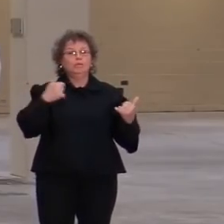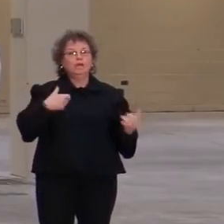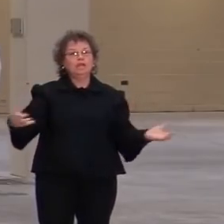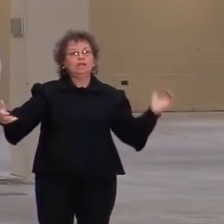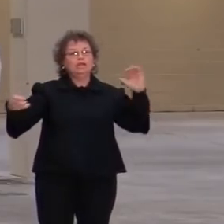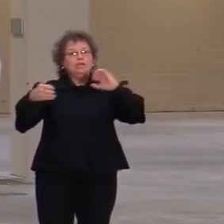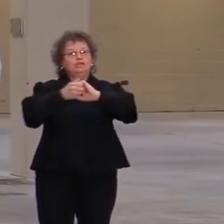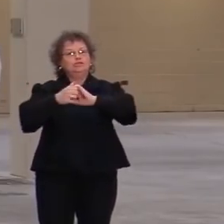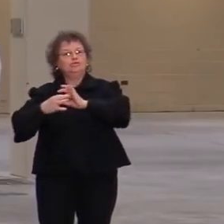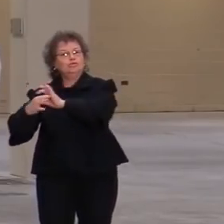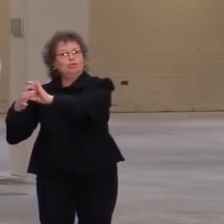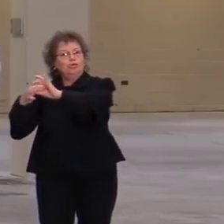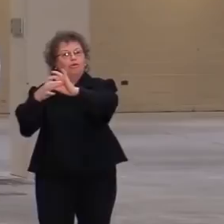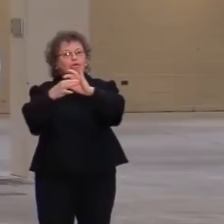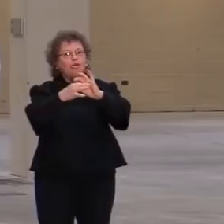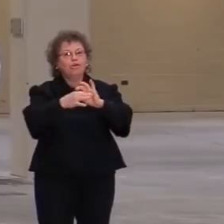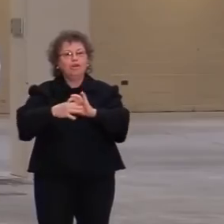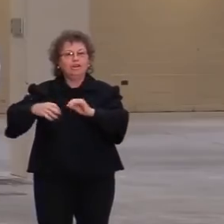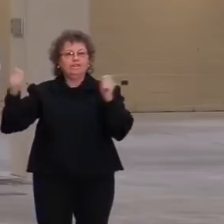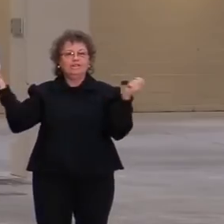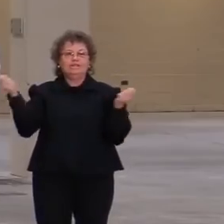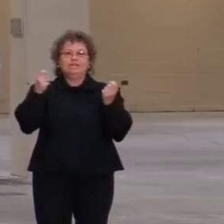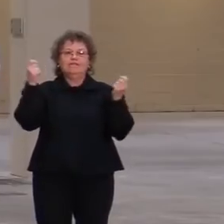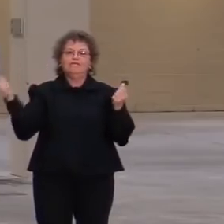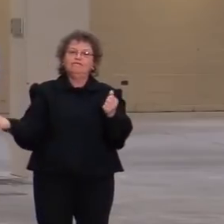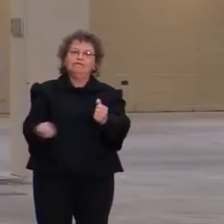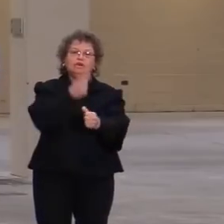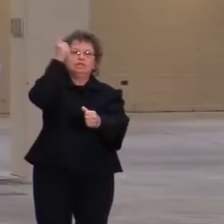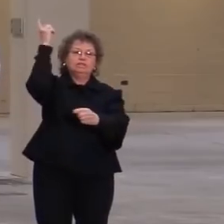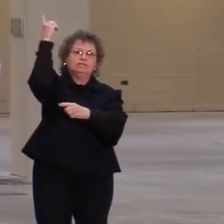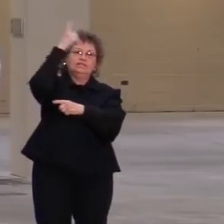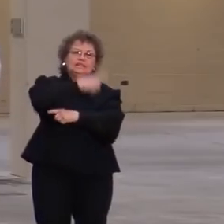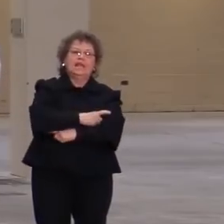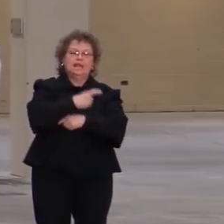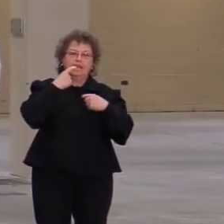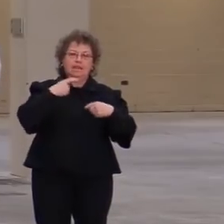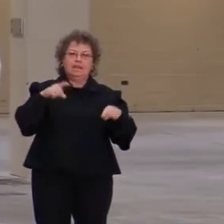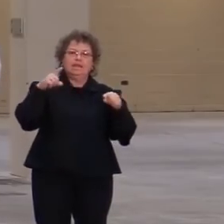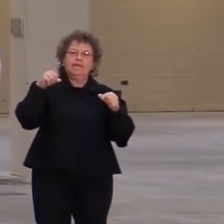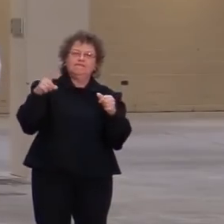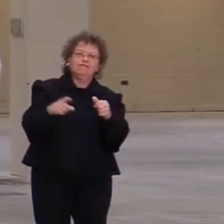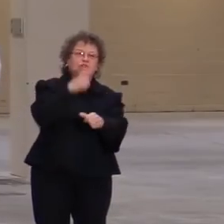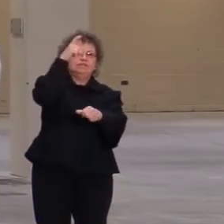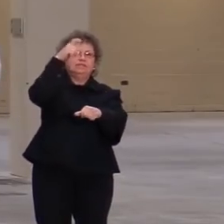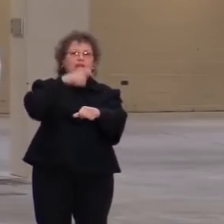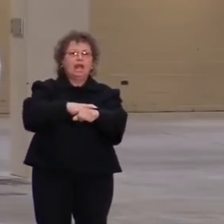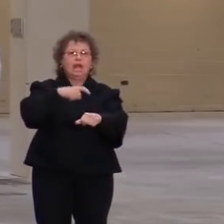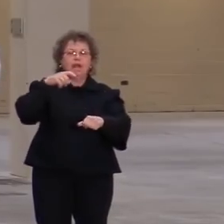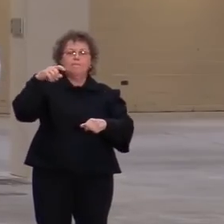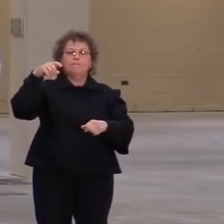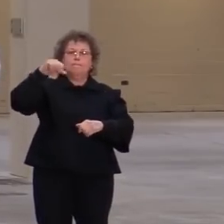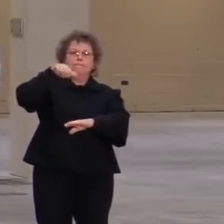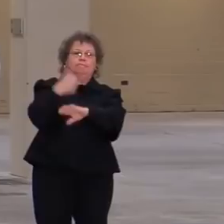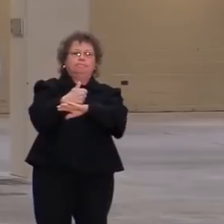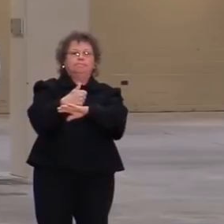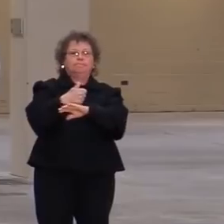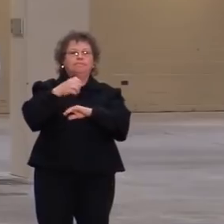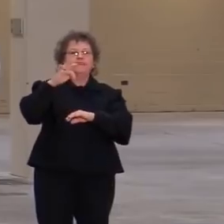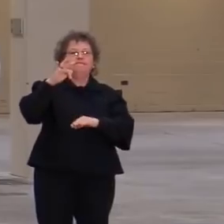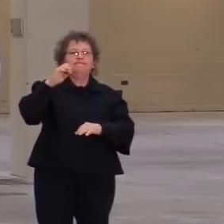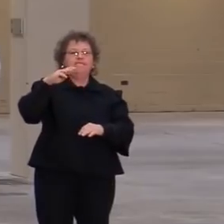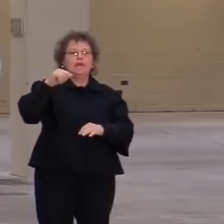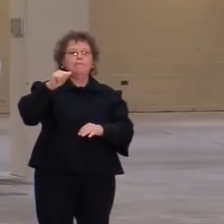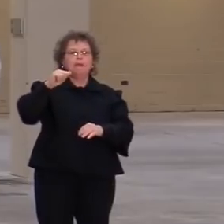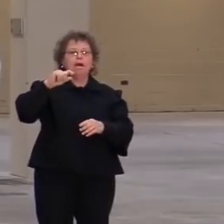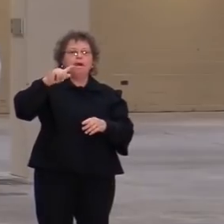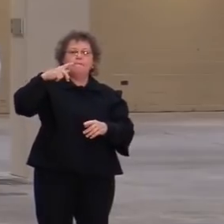to celebrate the first day of operations of FEMA's pilot community vaccination center. And today we set in motion